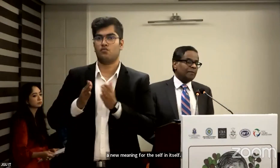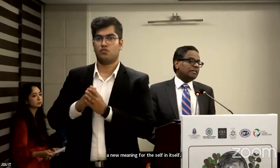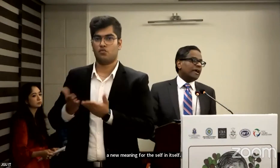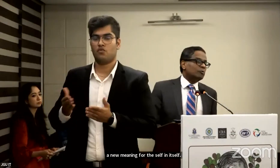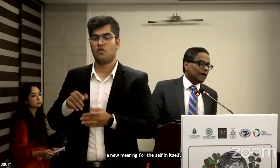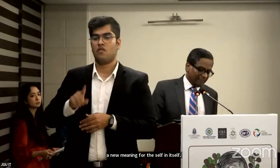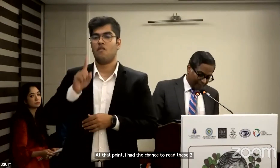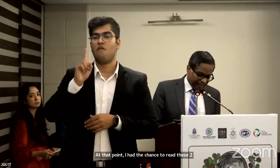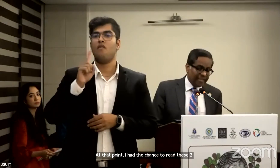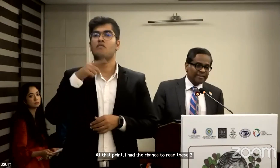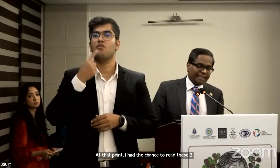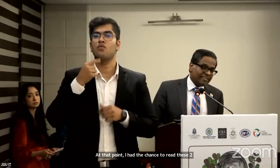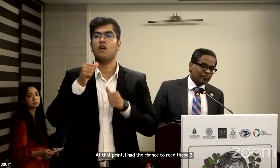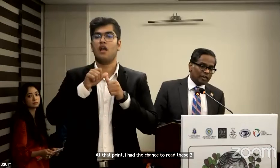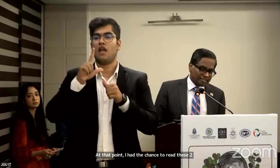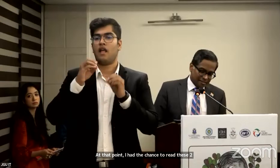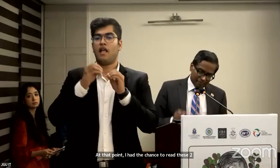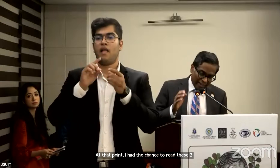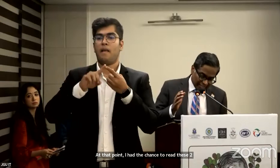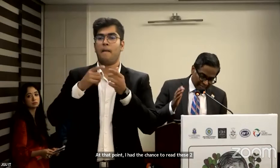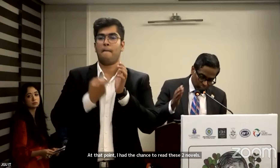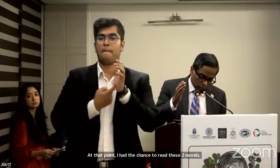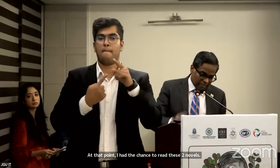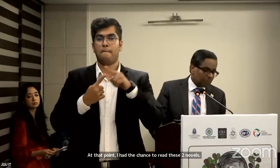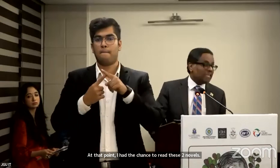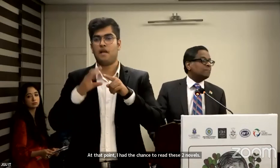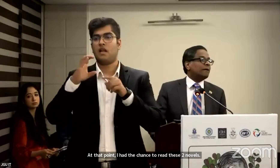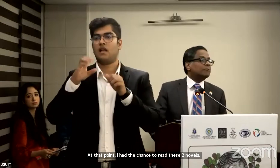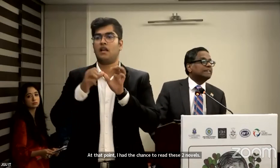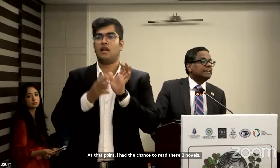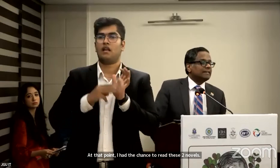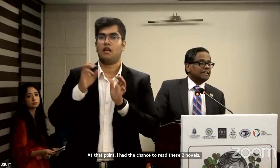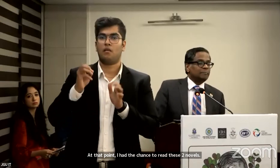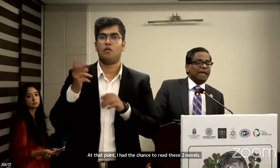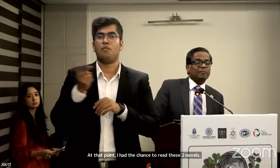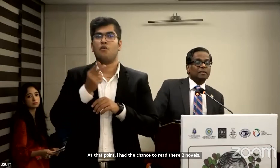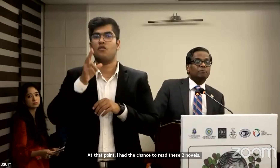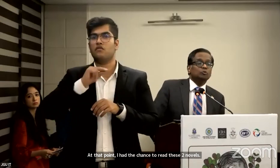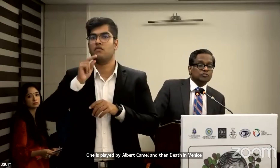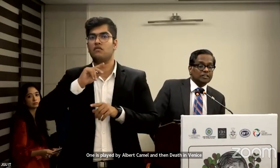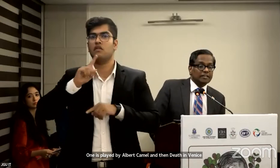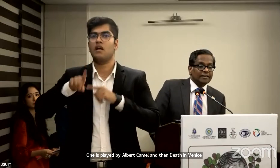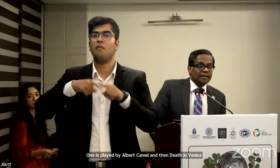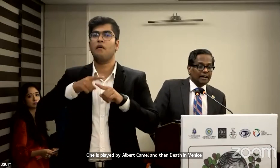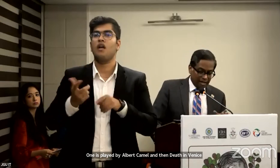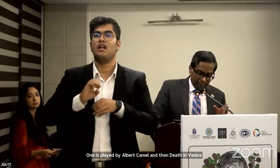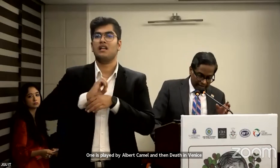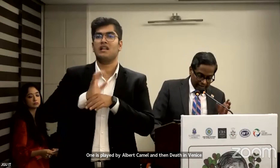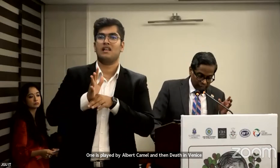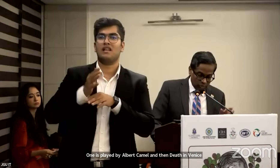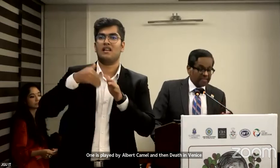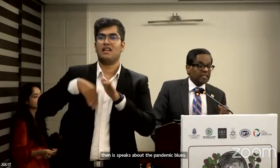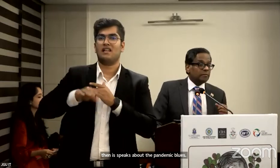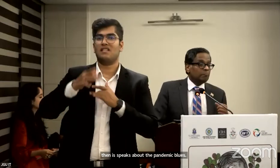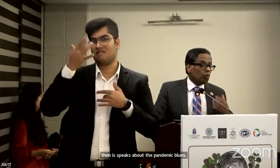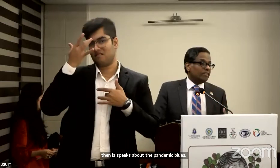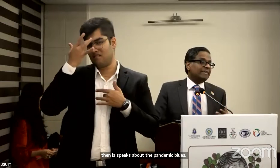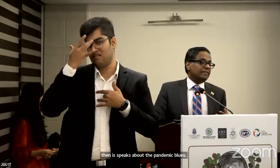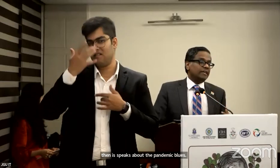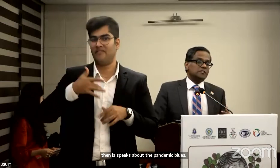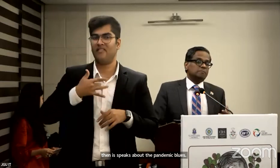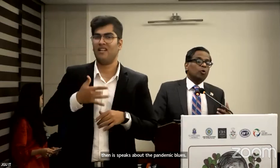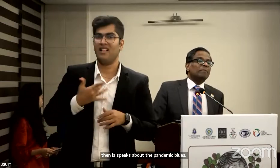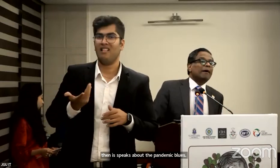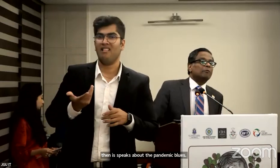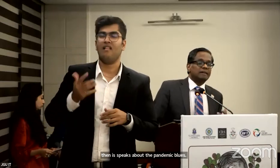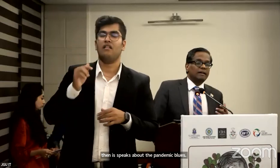by Albert Camus, and then Death in Venice. Both speaks about the pandemic blues. But I would say that more than that,